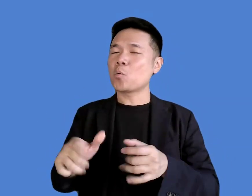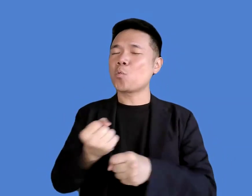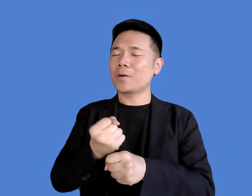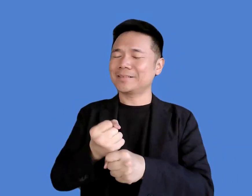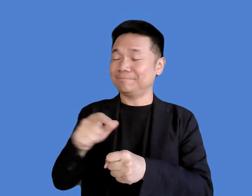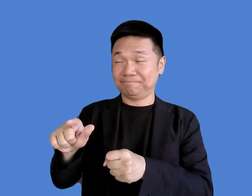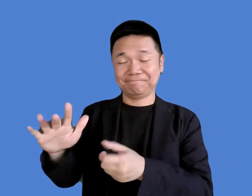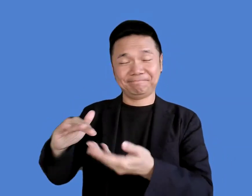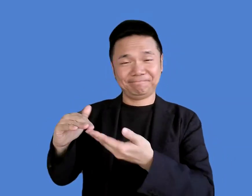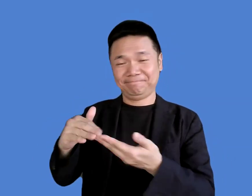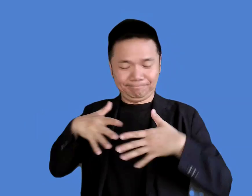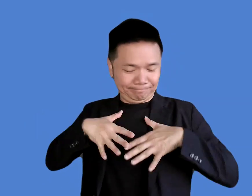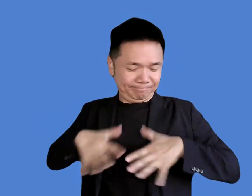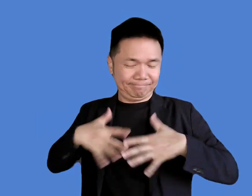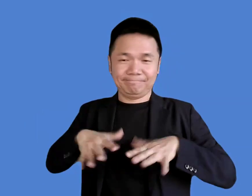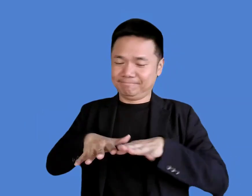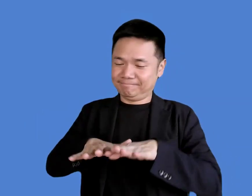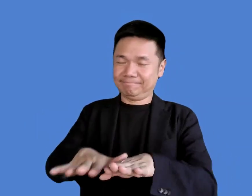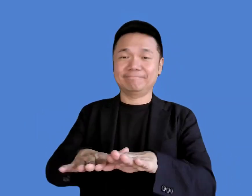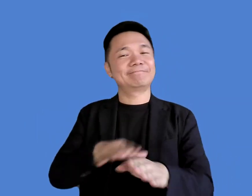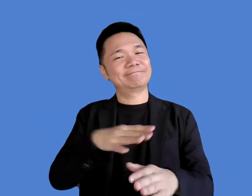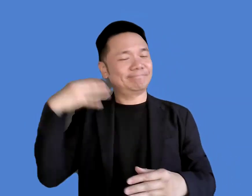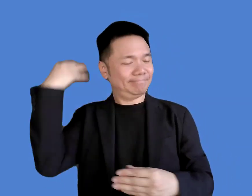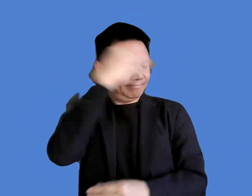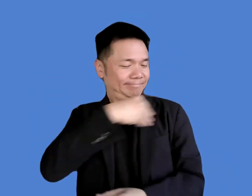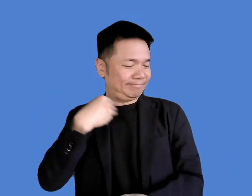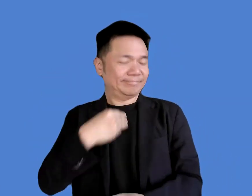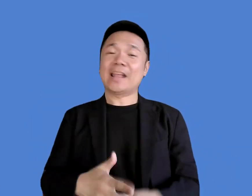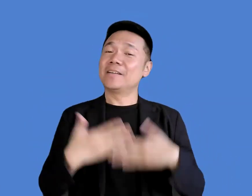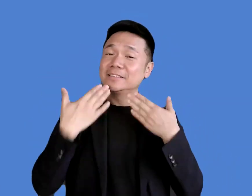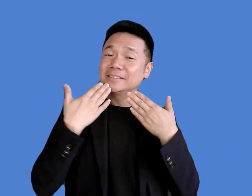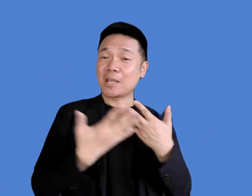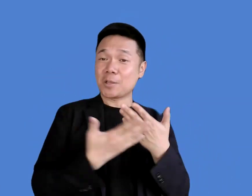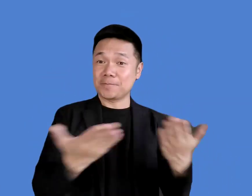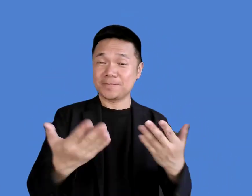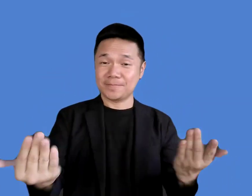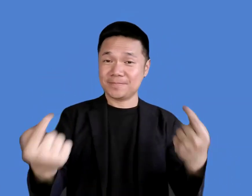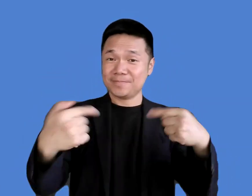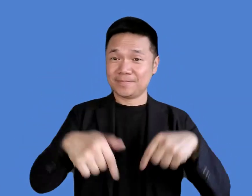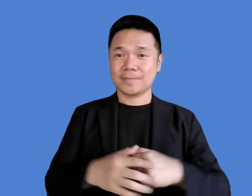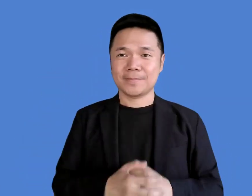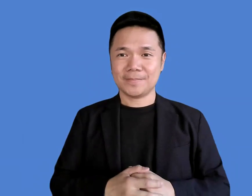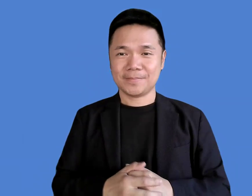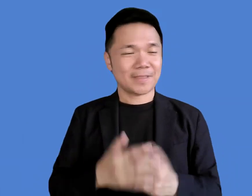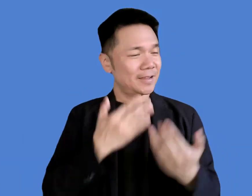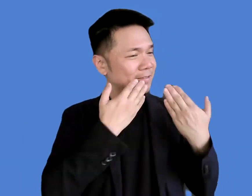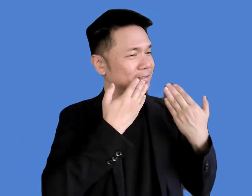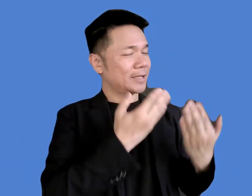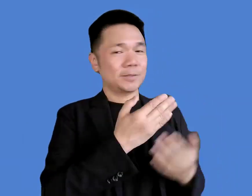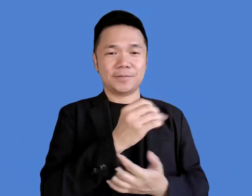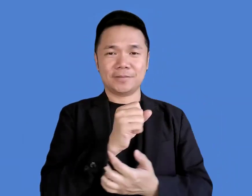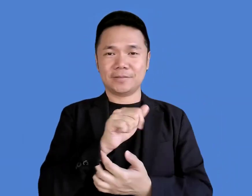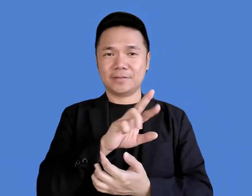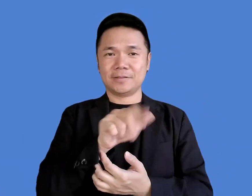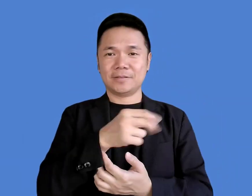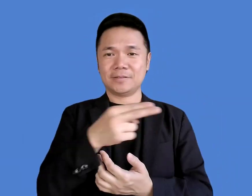here today, and thank you for coming, everyone. So I'd really like to give special thanks, of course, to Sarah,